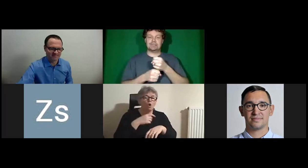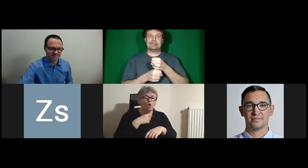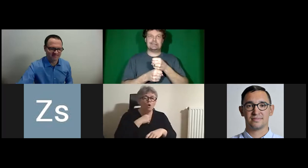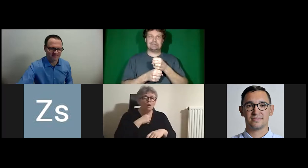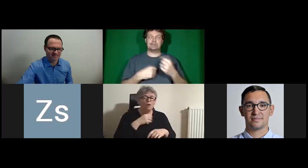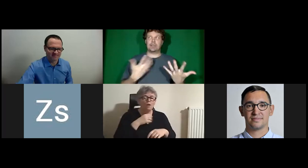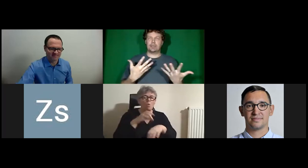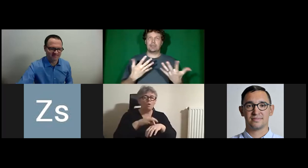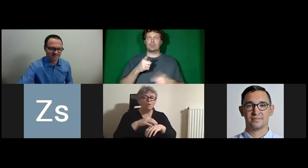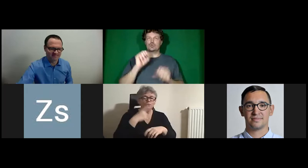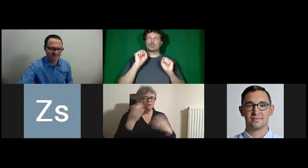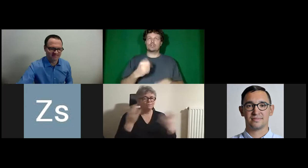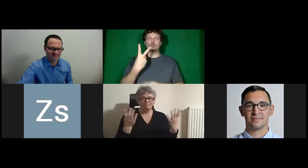And the